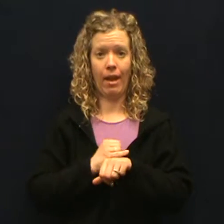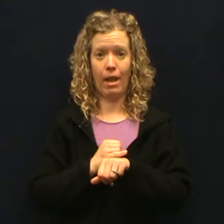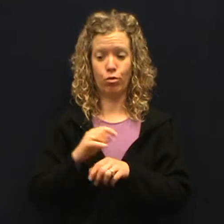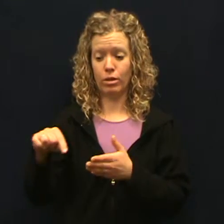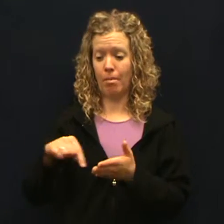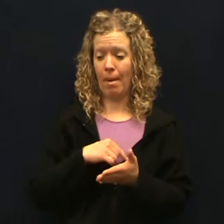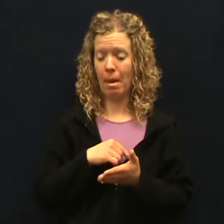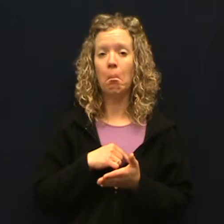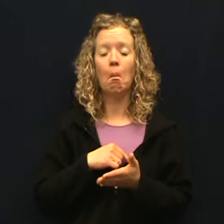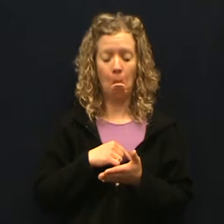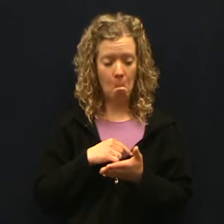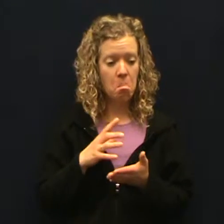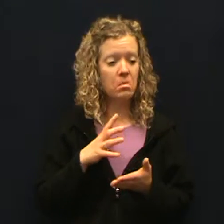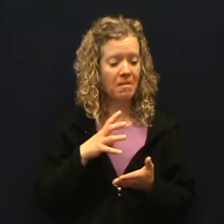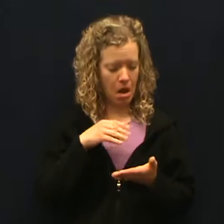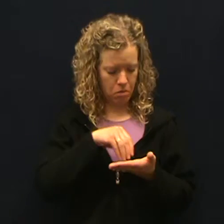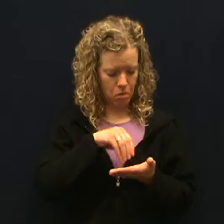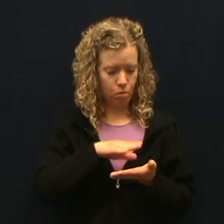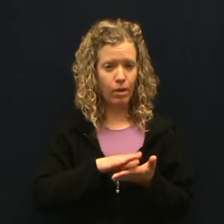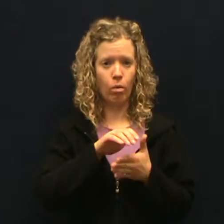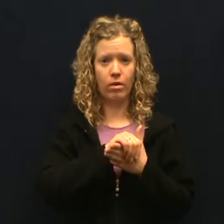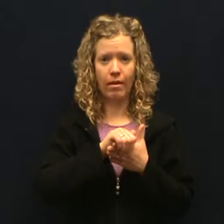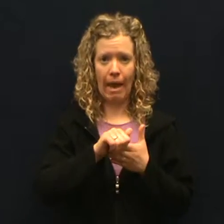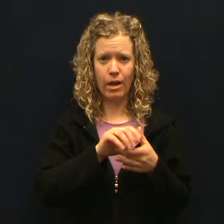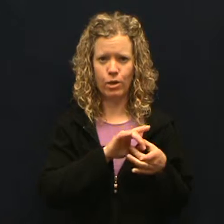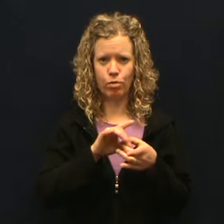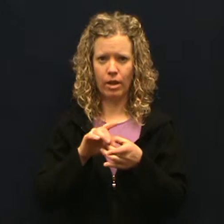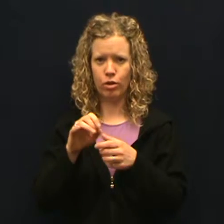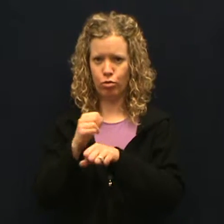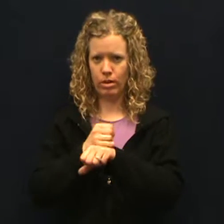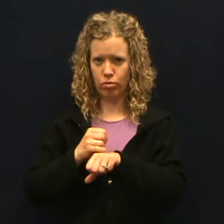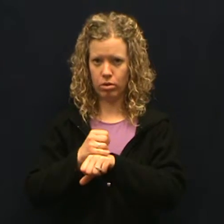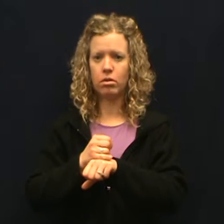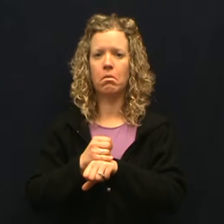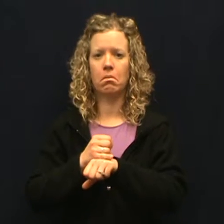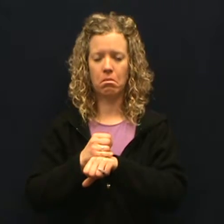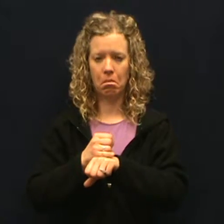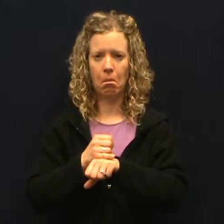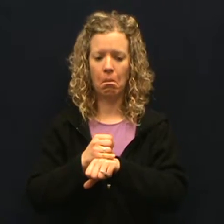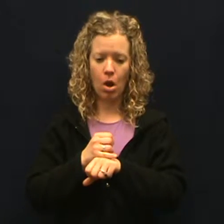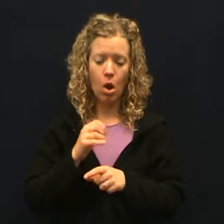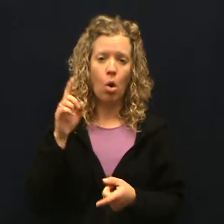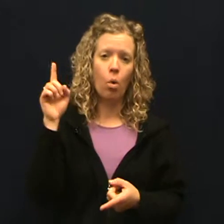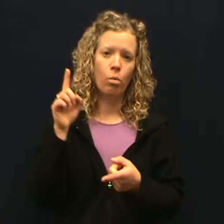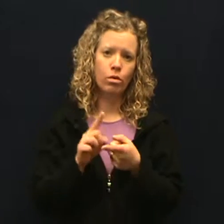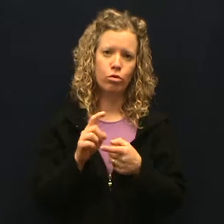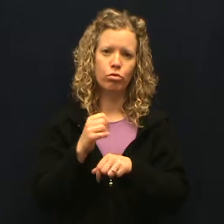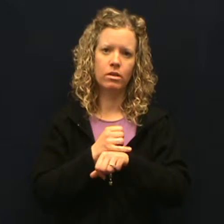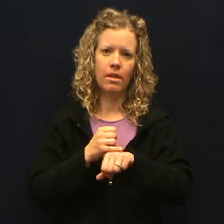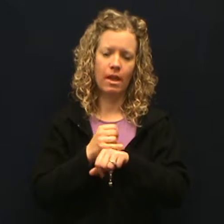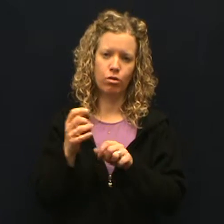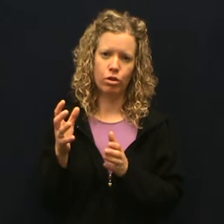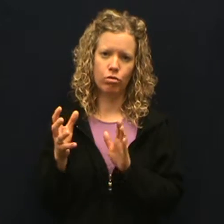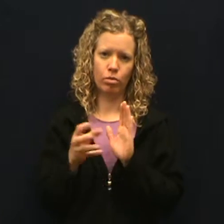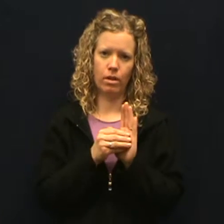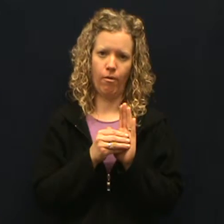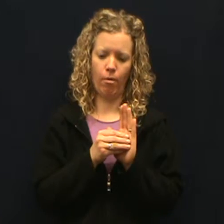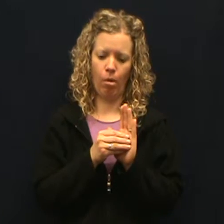we receive for that interest payment and reduce our interest receivable, or otherwise record